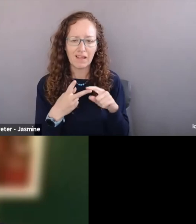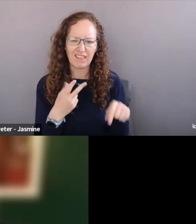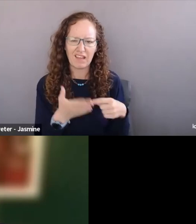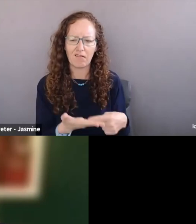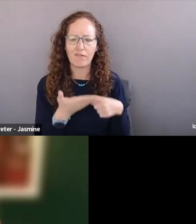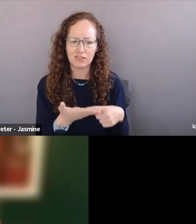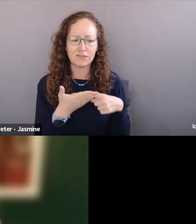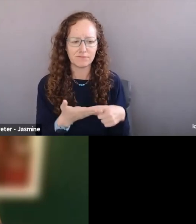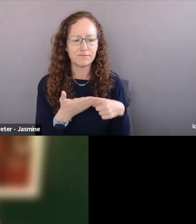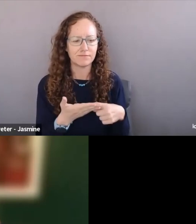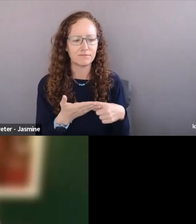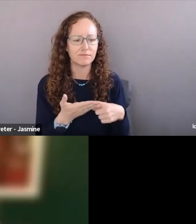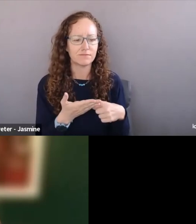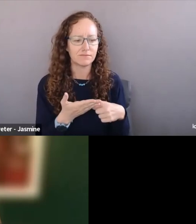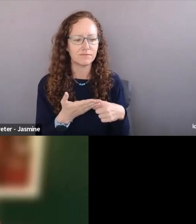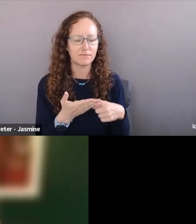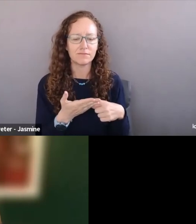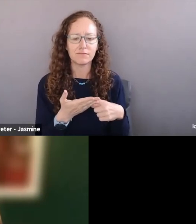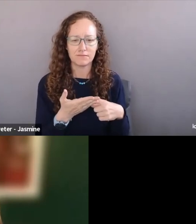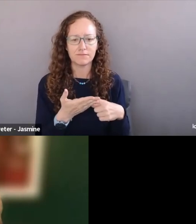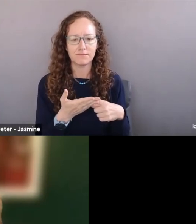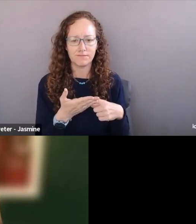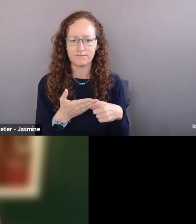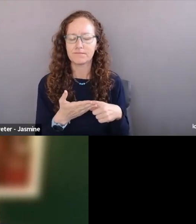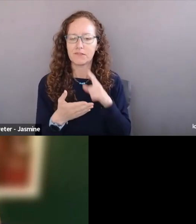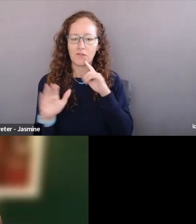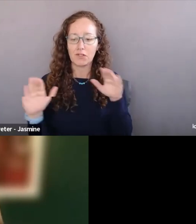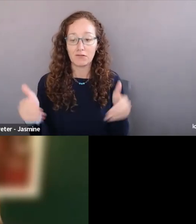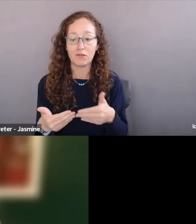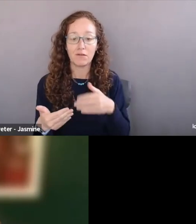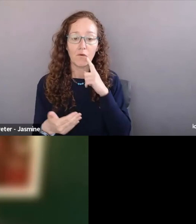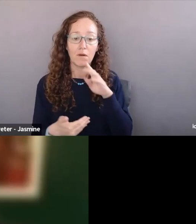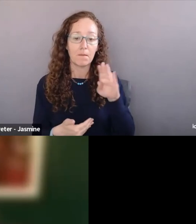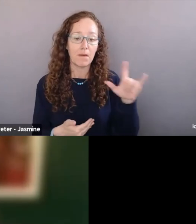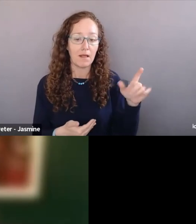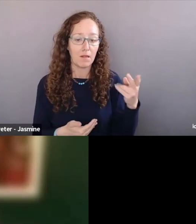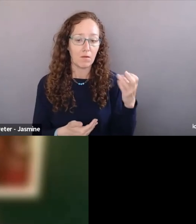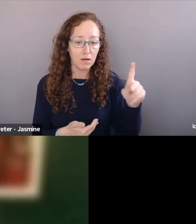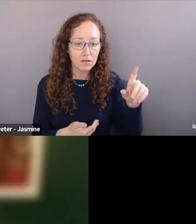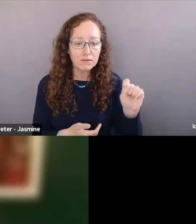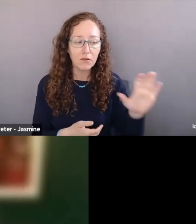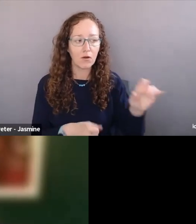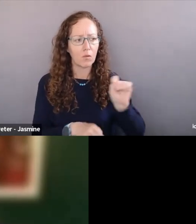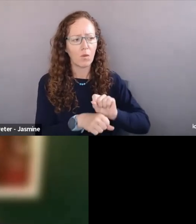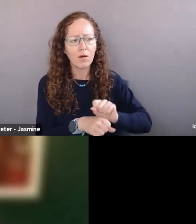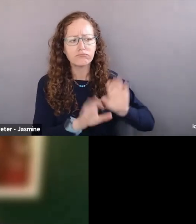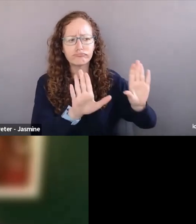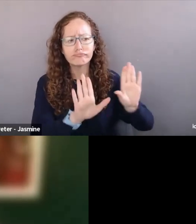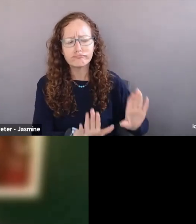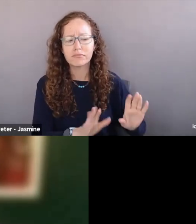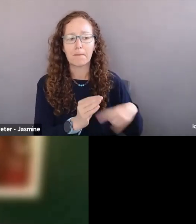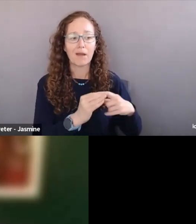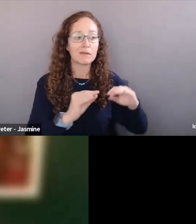conversation, introducing us along with some of the faculty to bell hooks and her wonderful work about teaching